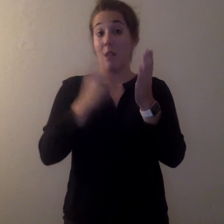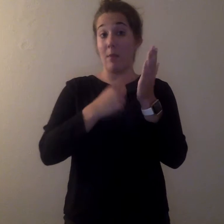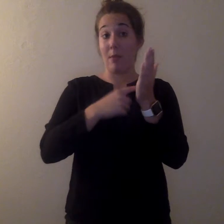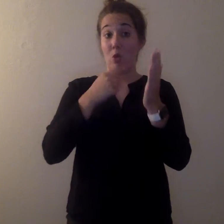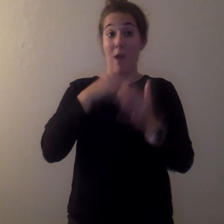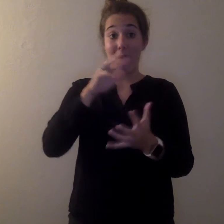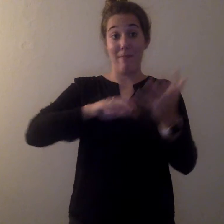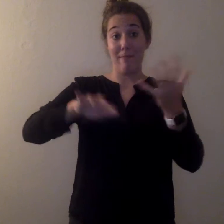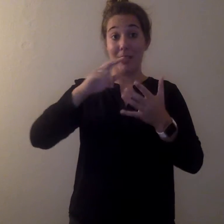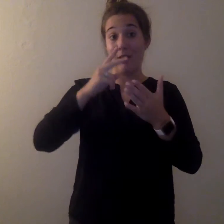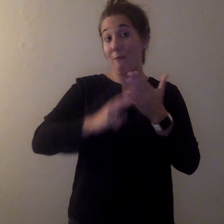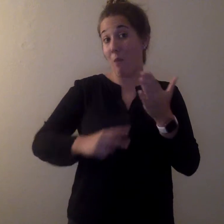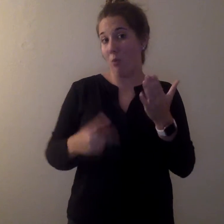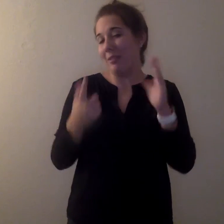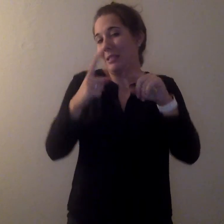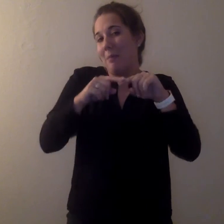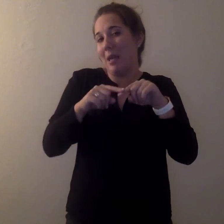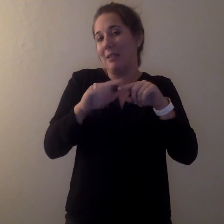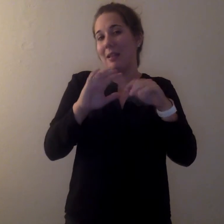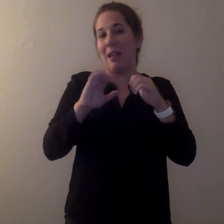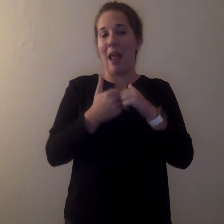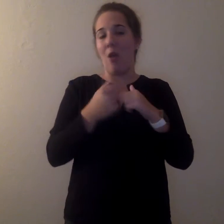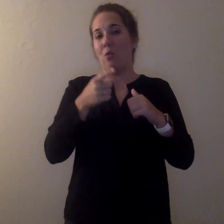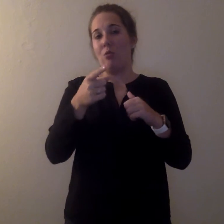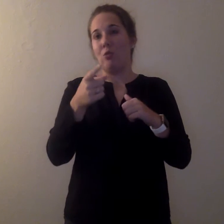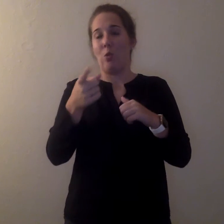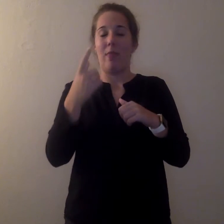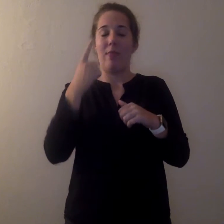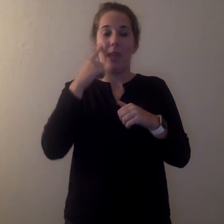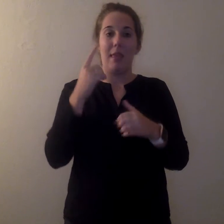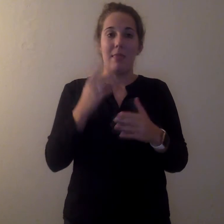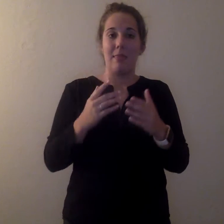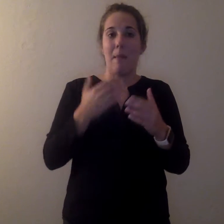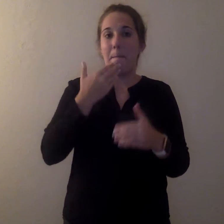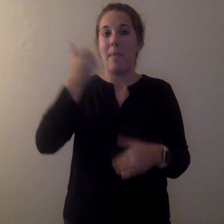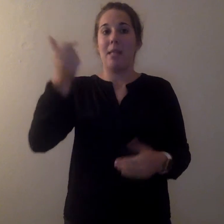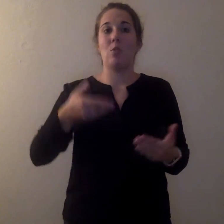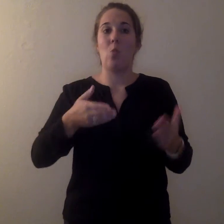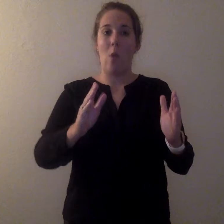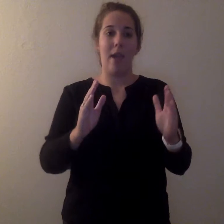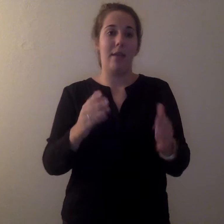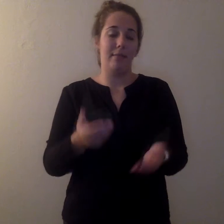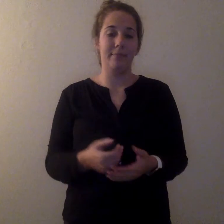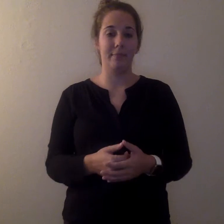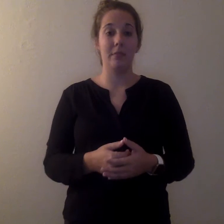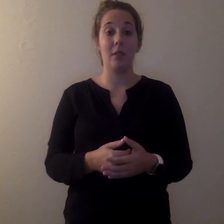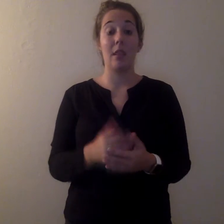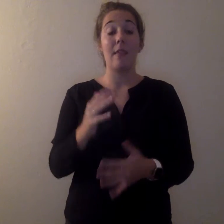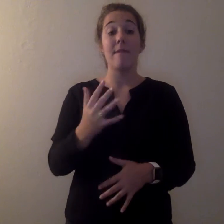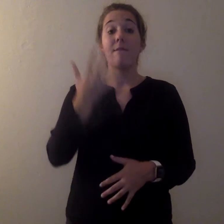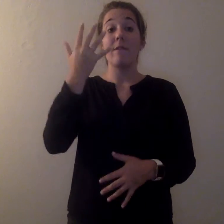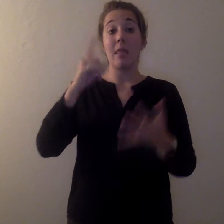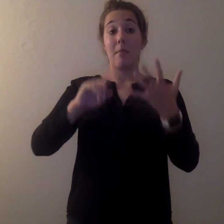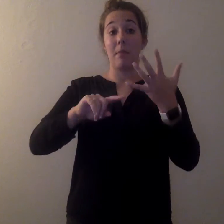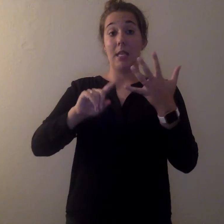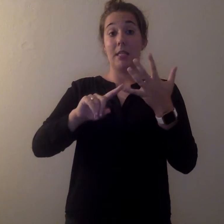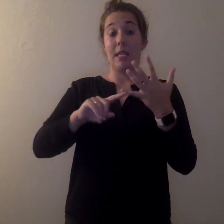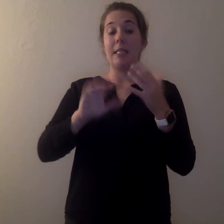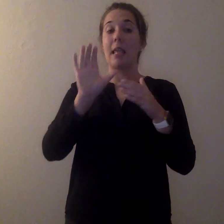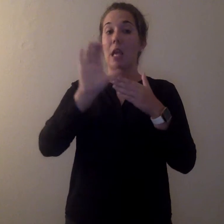how you think the best way to get the point across is. Okay, and the fifth piece is going to be the conclusion, and this wraps up the scientific method.